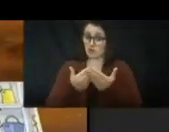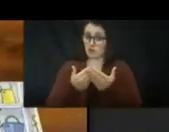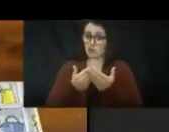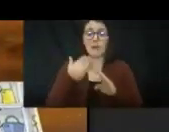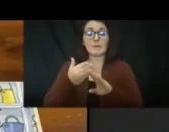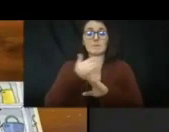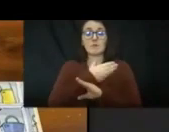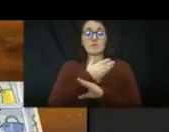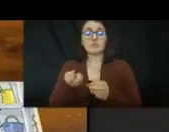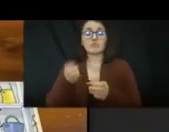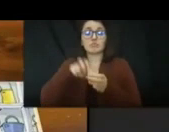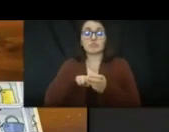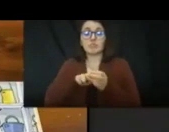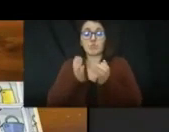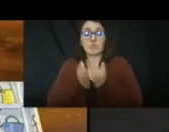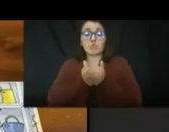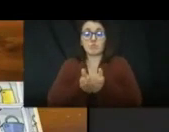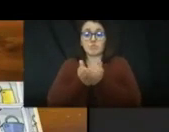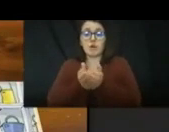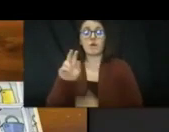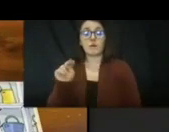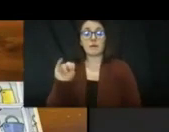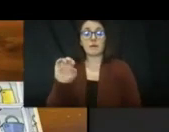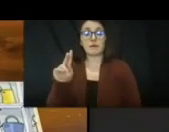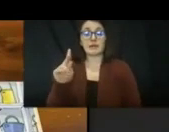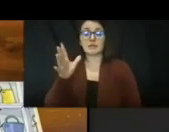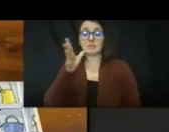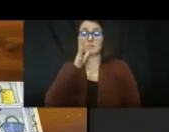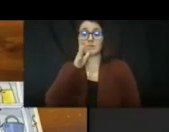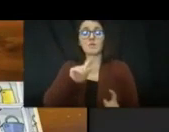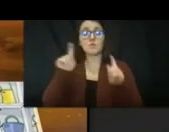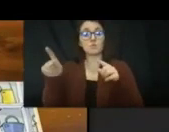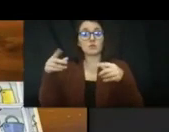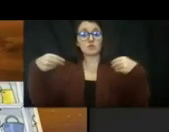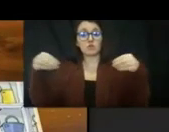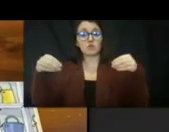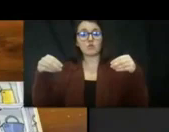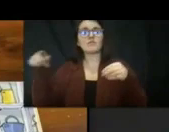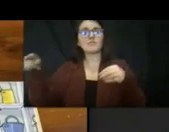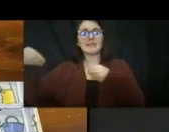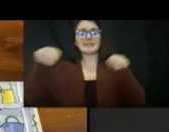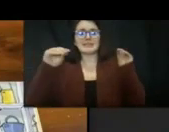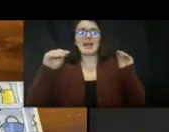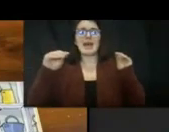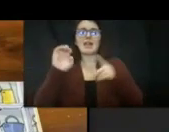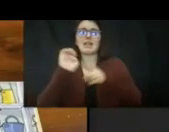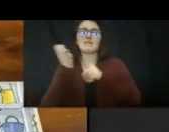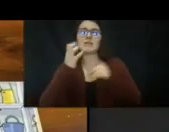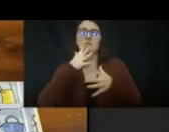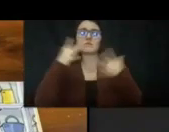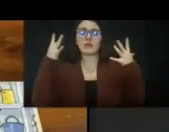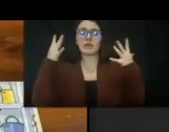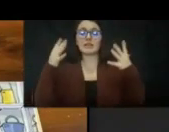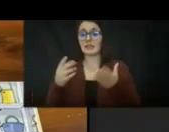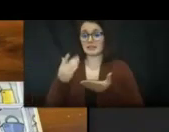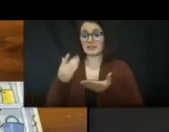the ferry, Nick's mom takes the friends to a special store that sells environmentally friendly products. Some of these products can be reused and some